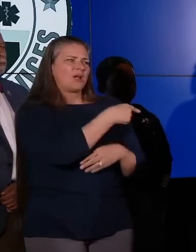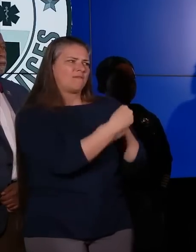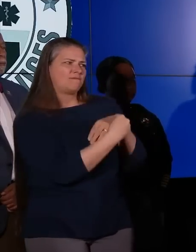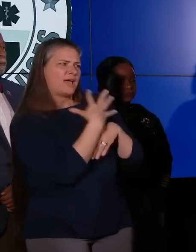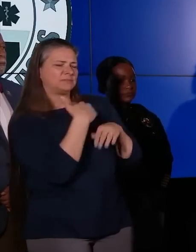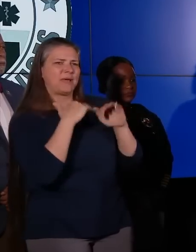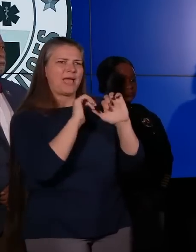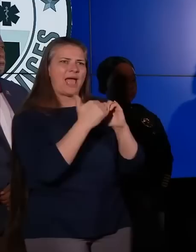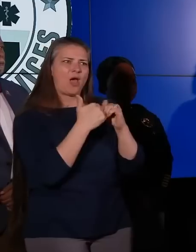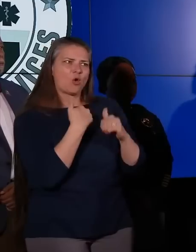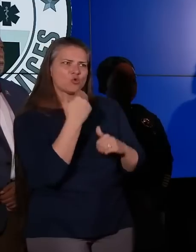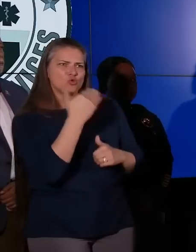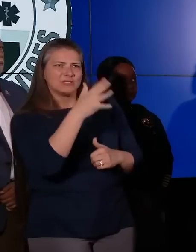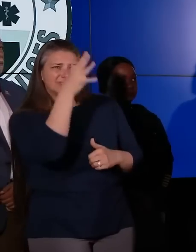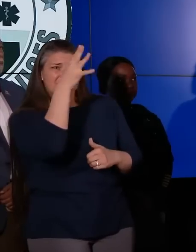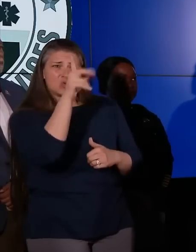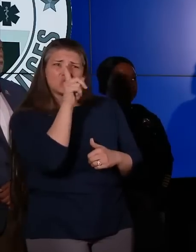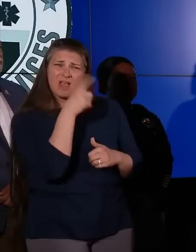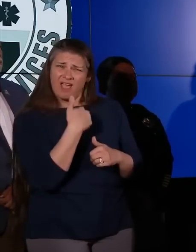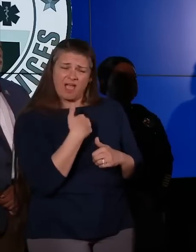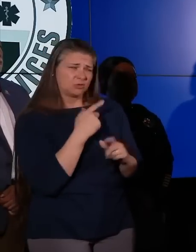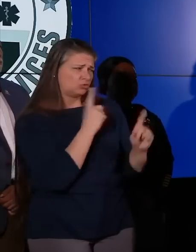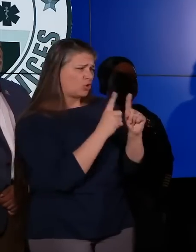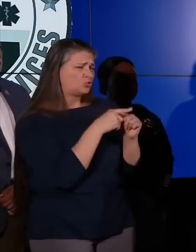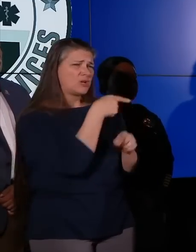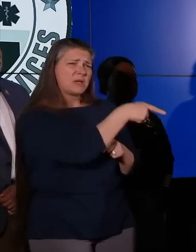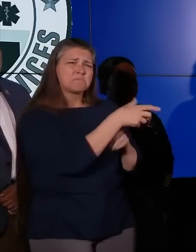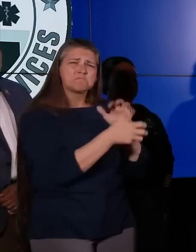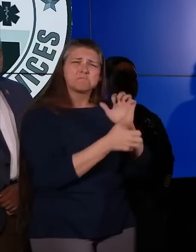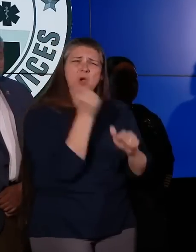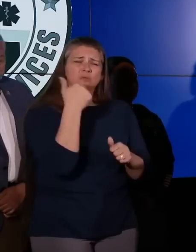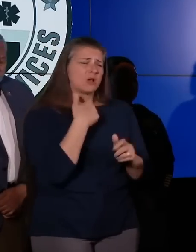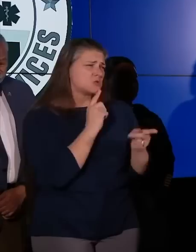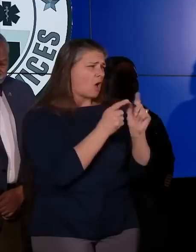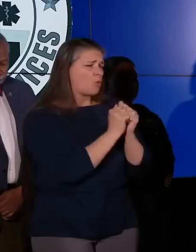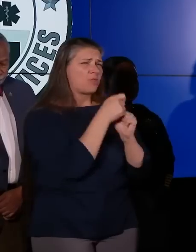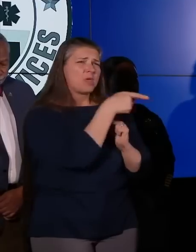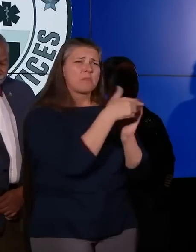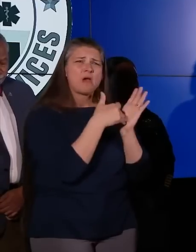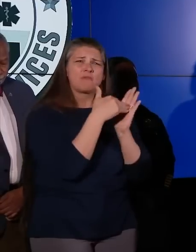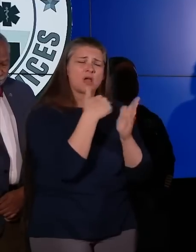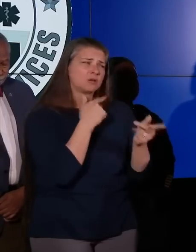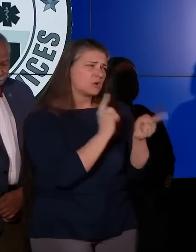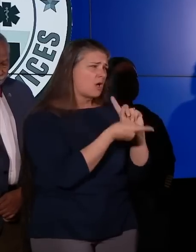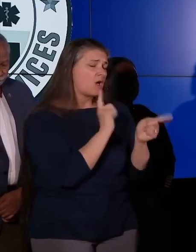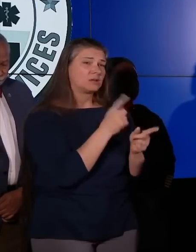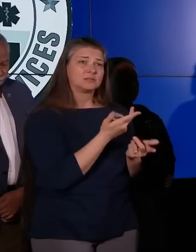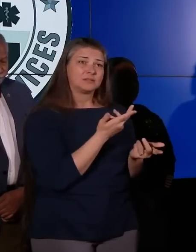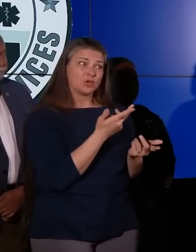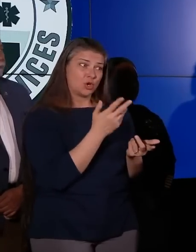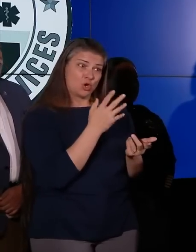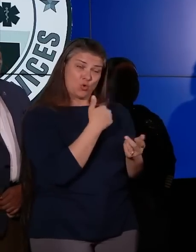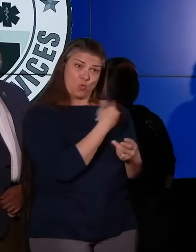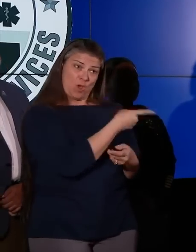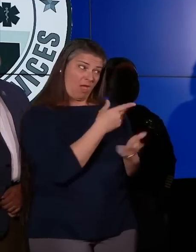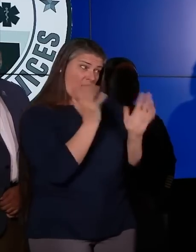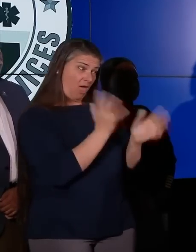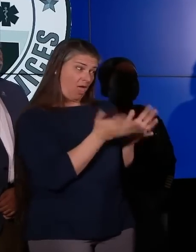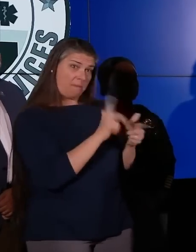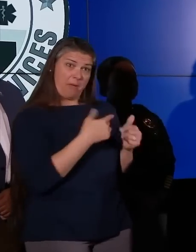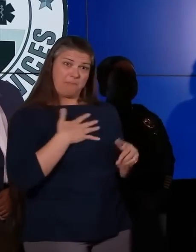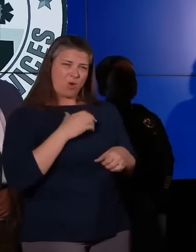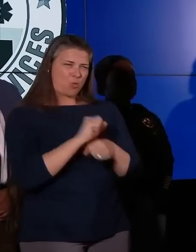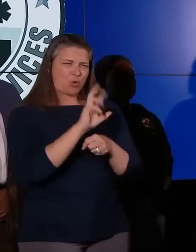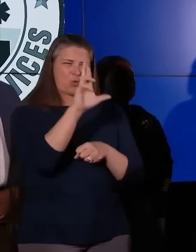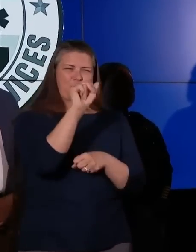dad. He's one of the people I talk to most in the world, and very rarely were we talking about my job. He